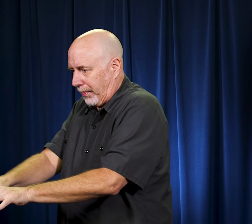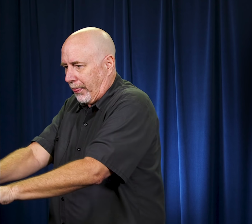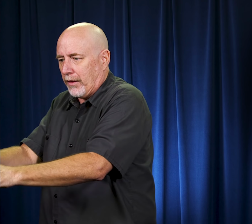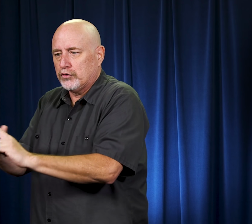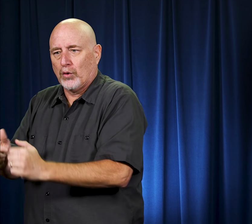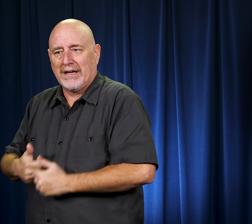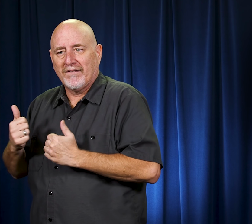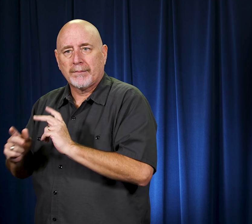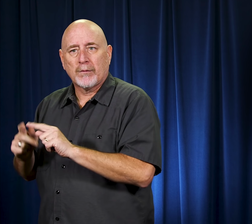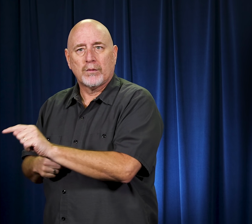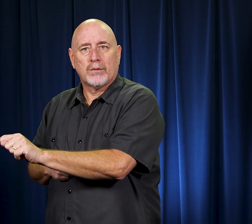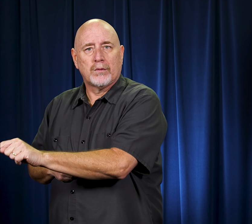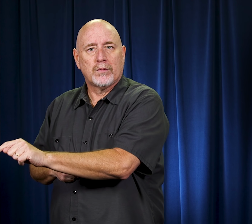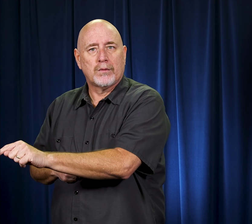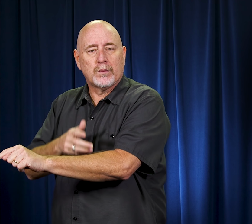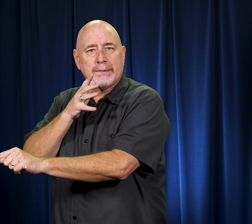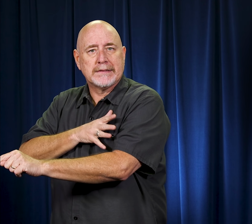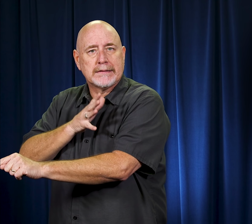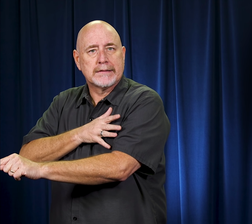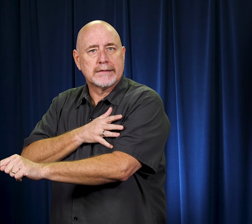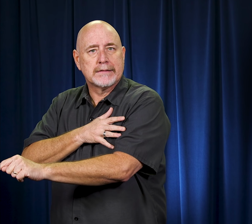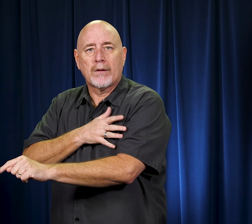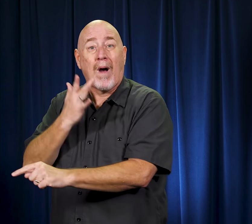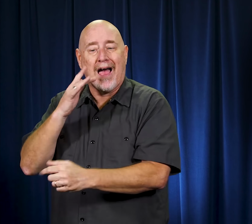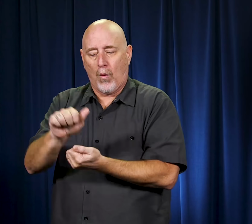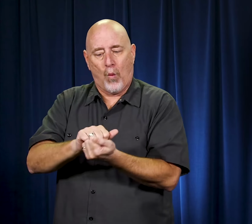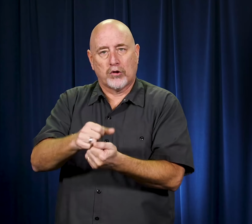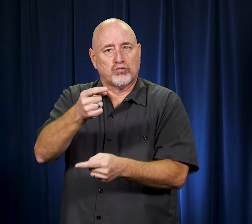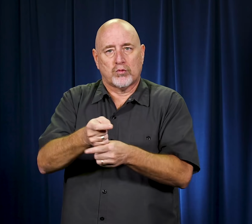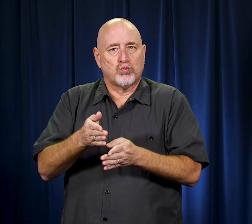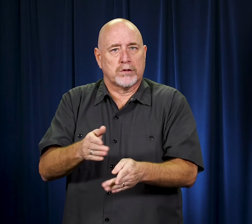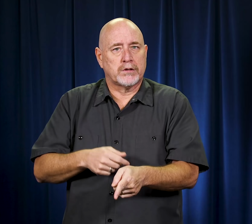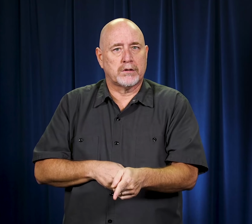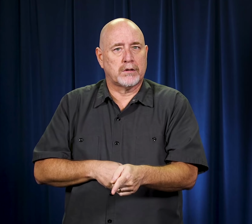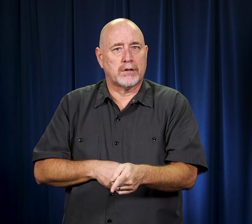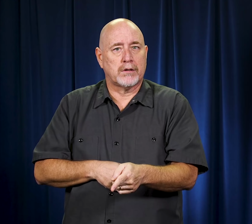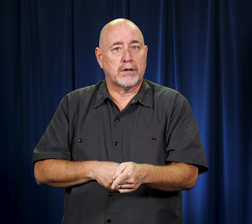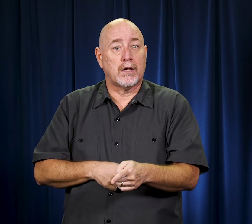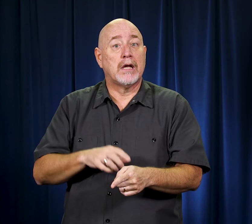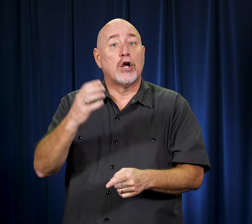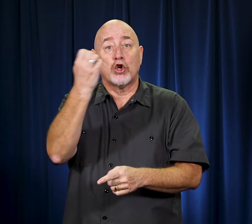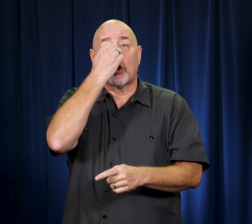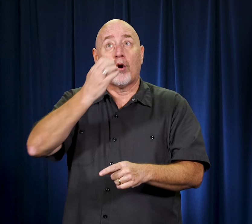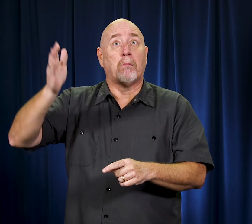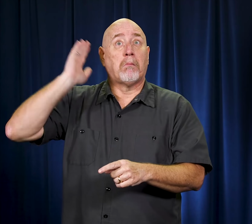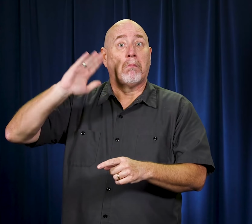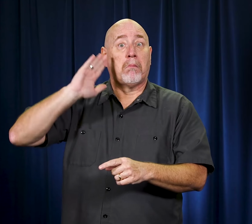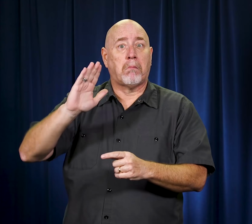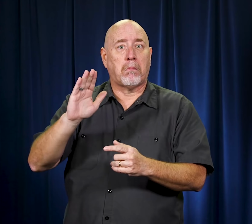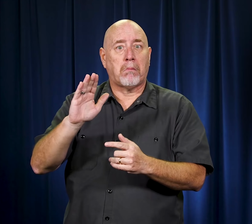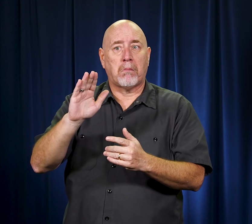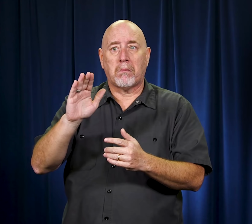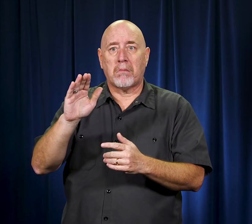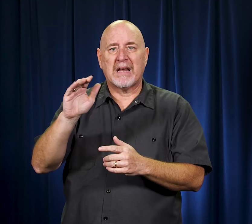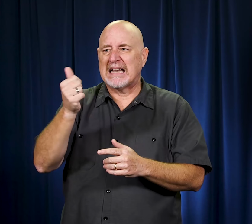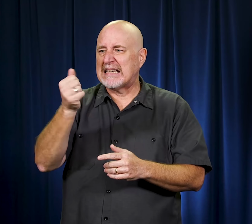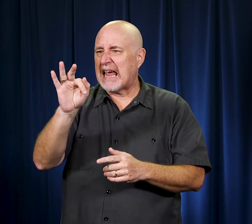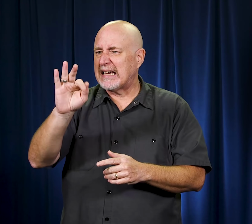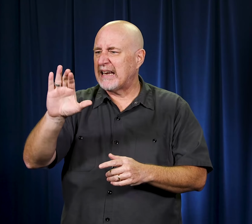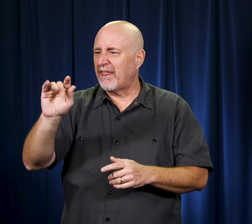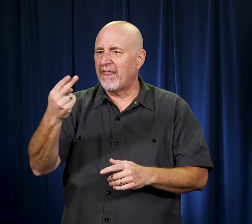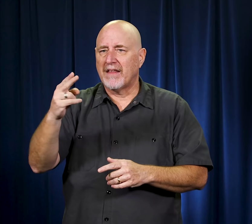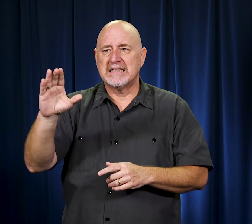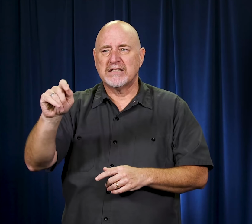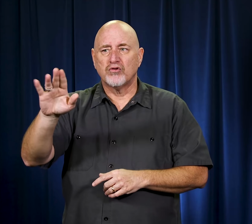those germs to the live women because they're not washing their hands. But to Europeans in the middle of the 19th